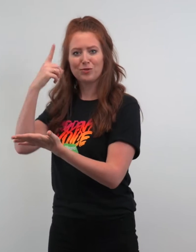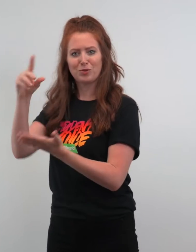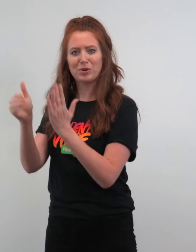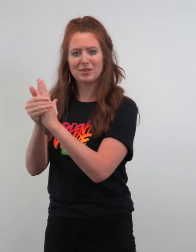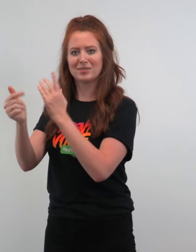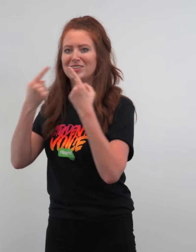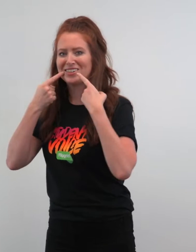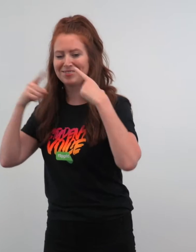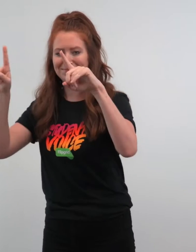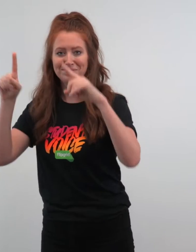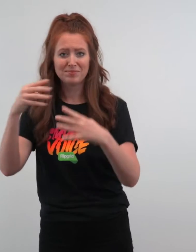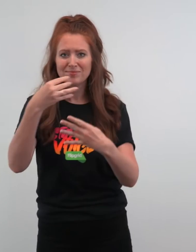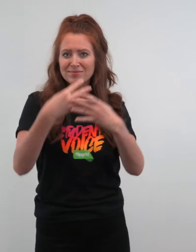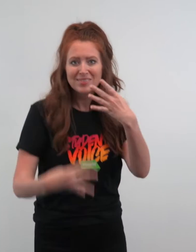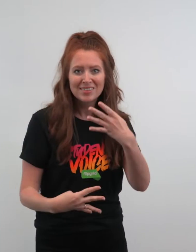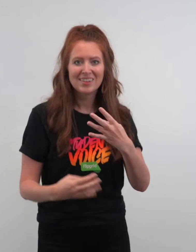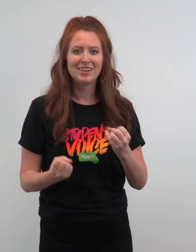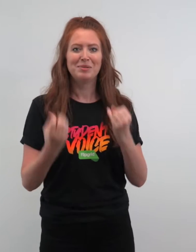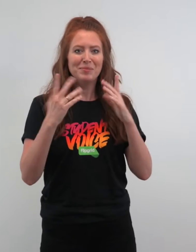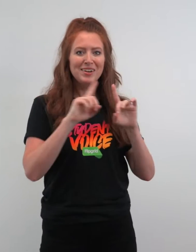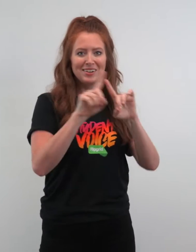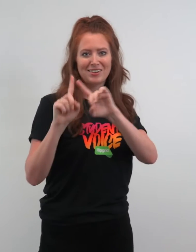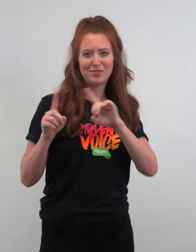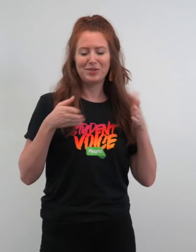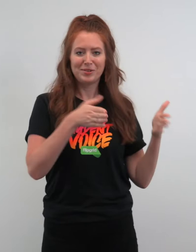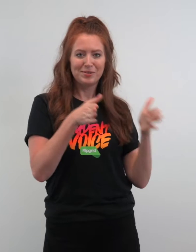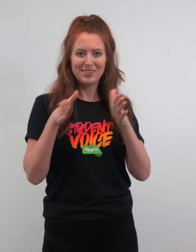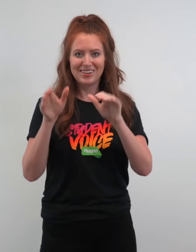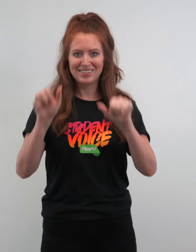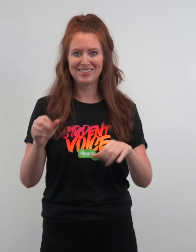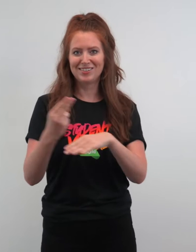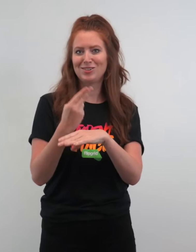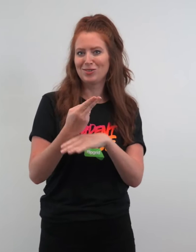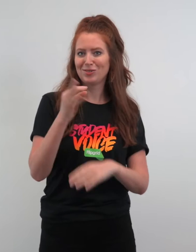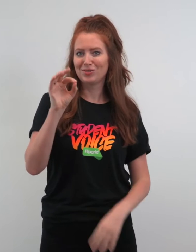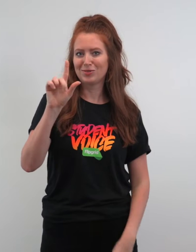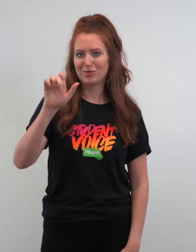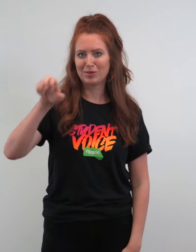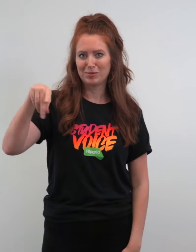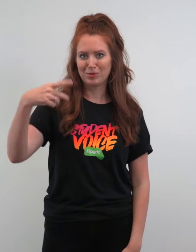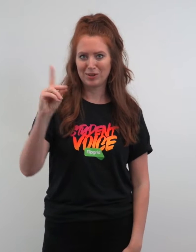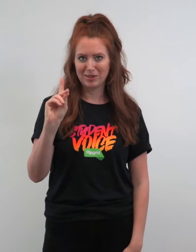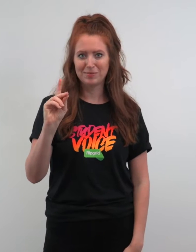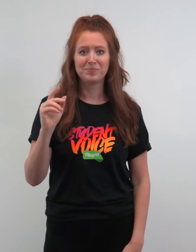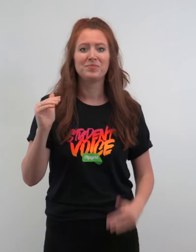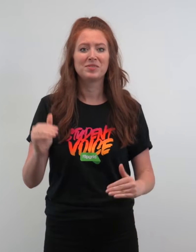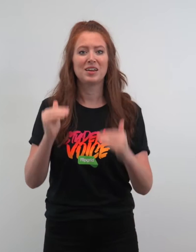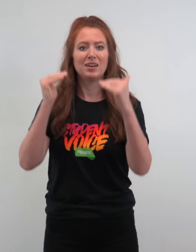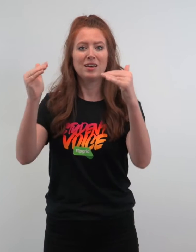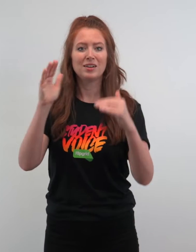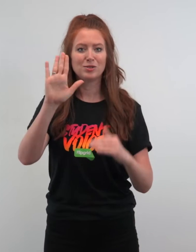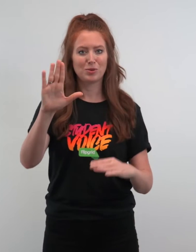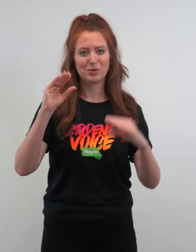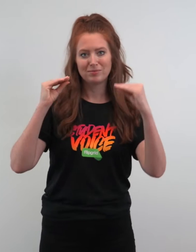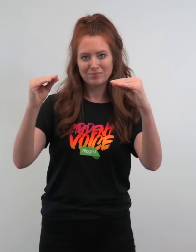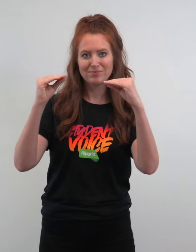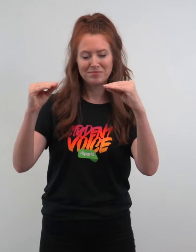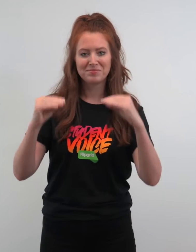responses, documentation for student achievement. There's many different ways you can use Flipgrid to enhance your